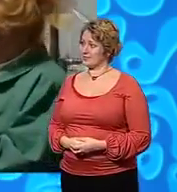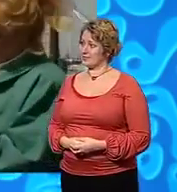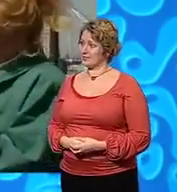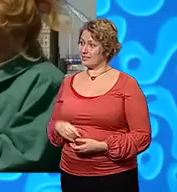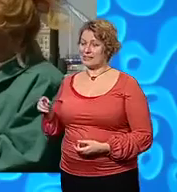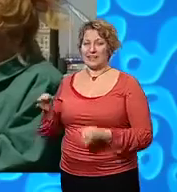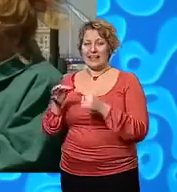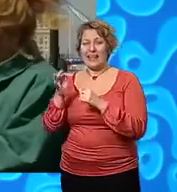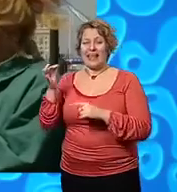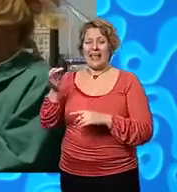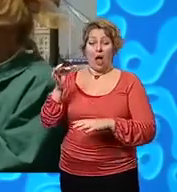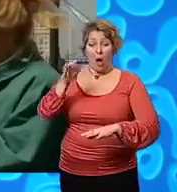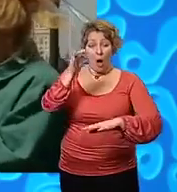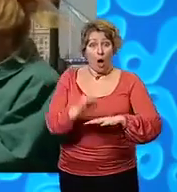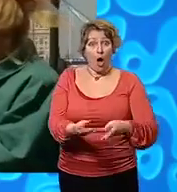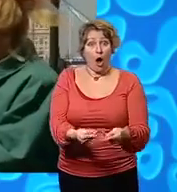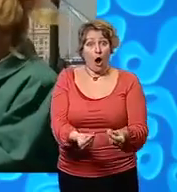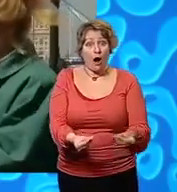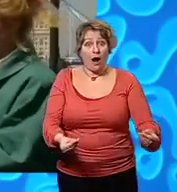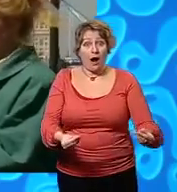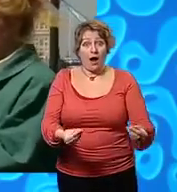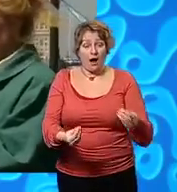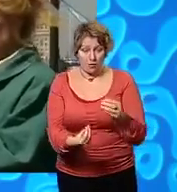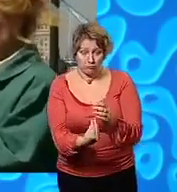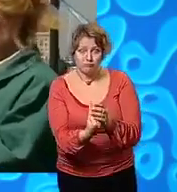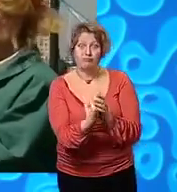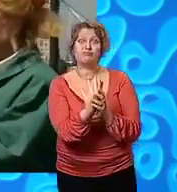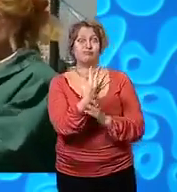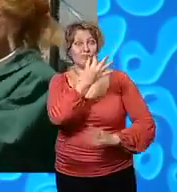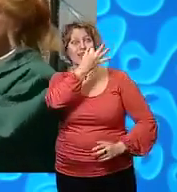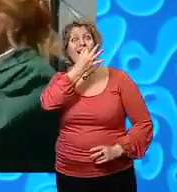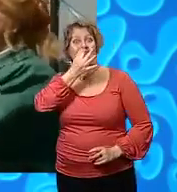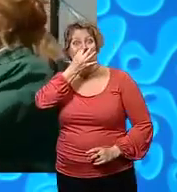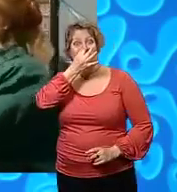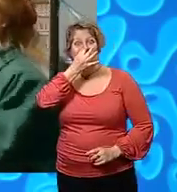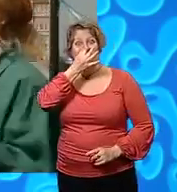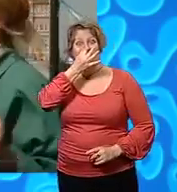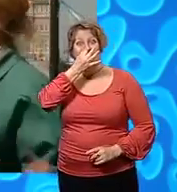If these seeds land on some soil, they might grow into new dandelion plants.